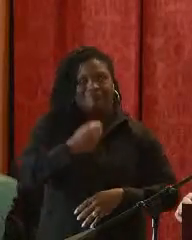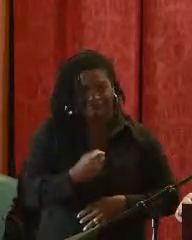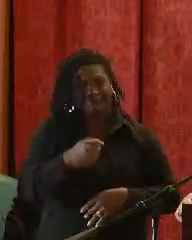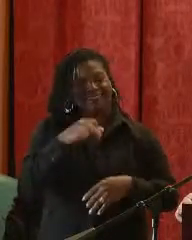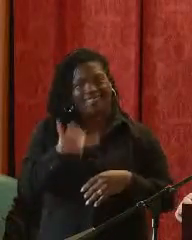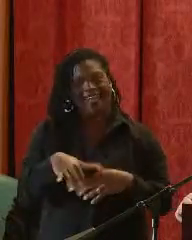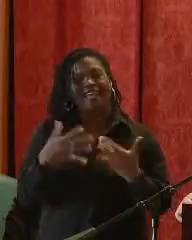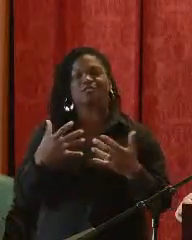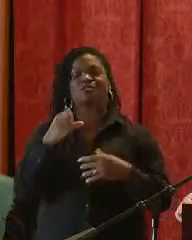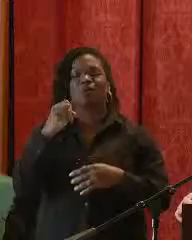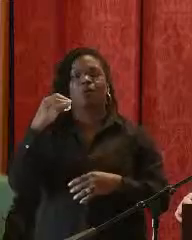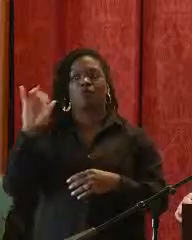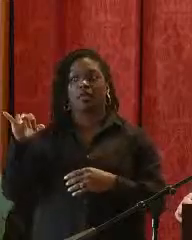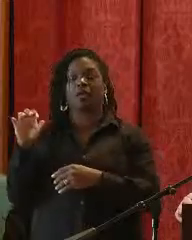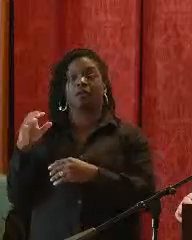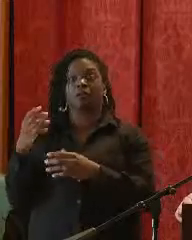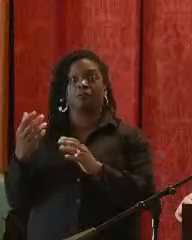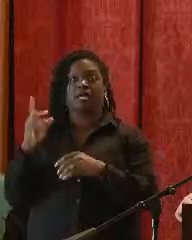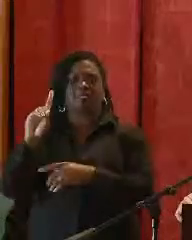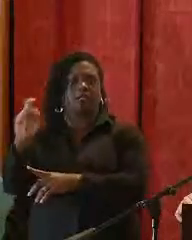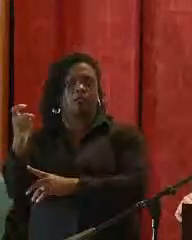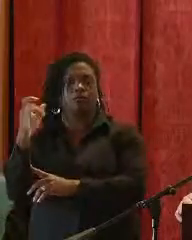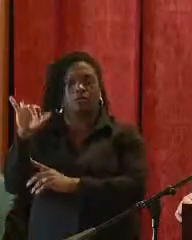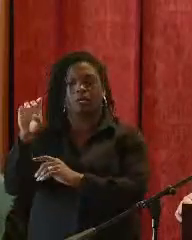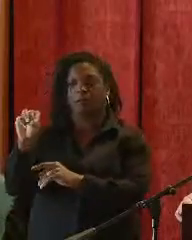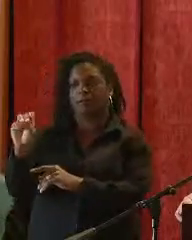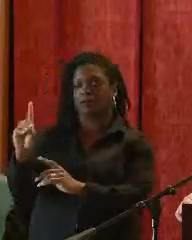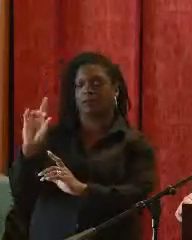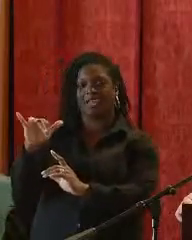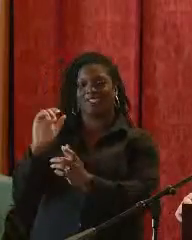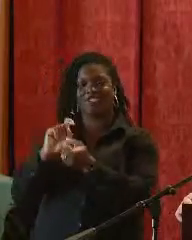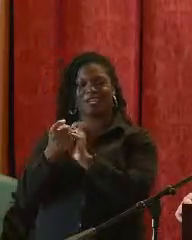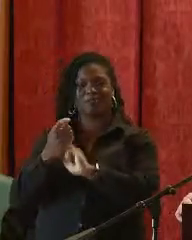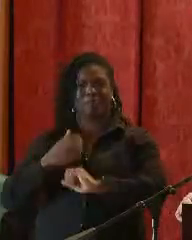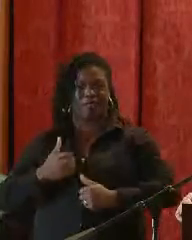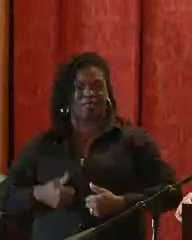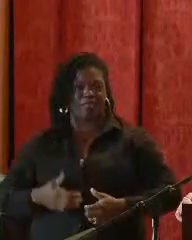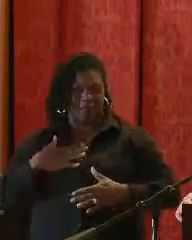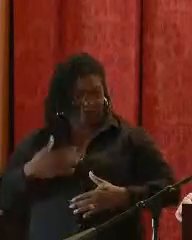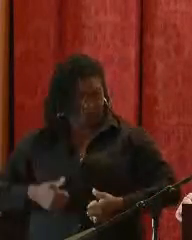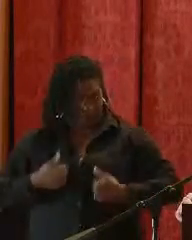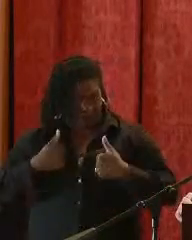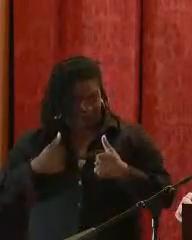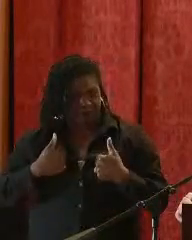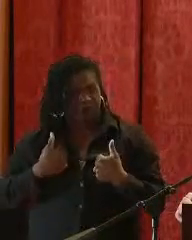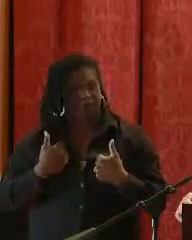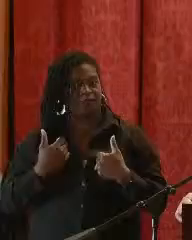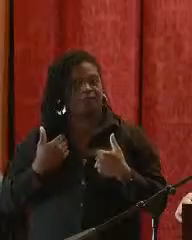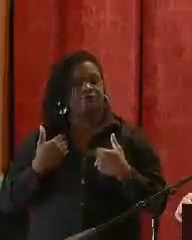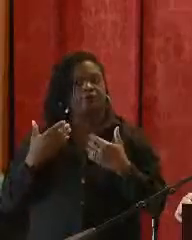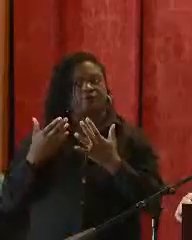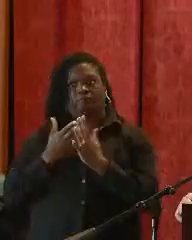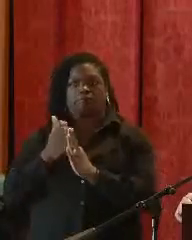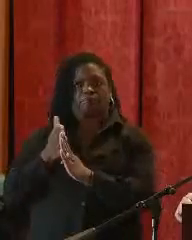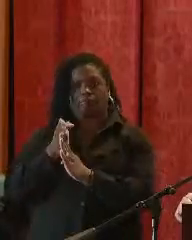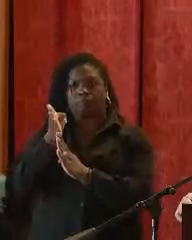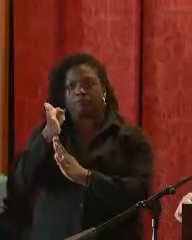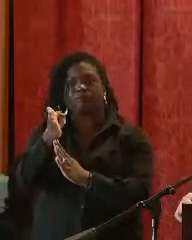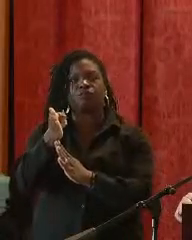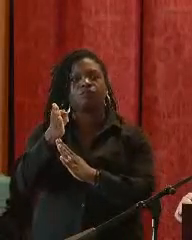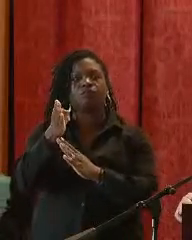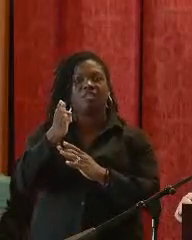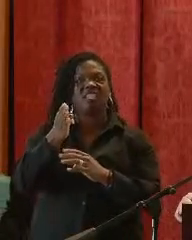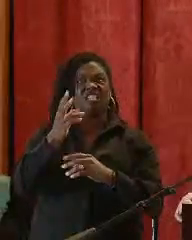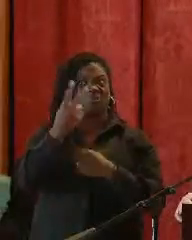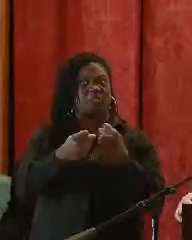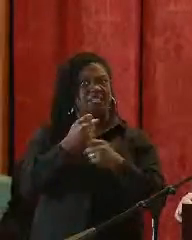dystrophy would change my life path and my career path. And then about 2 years later, our daughter came into our